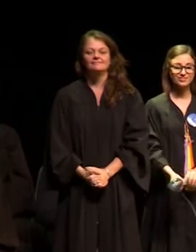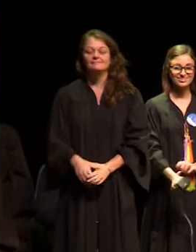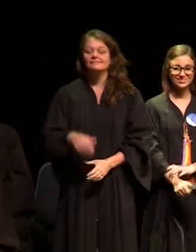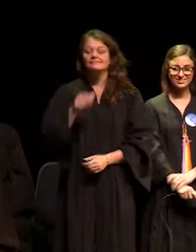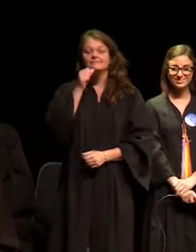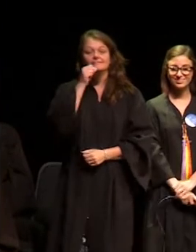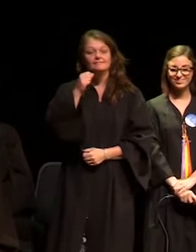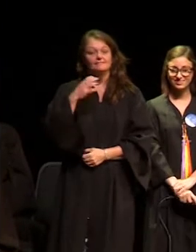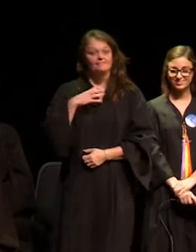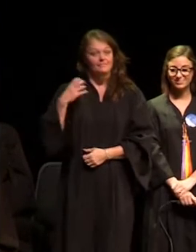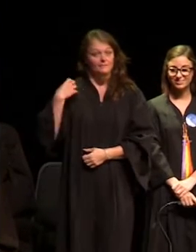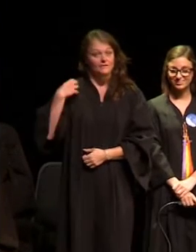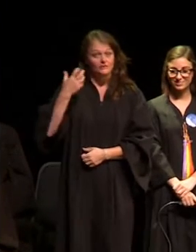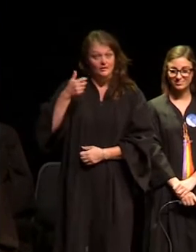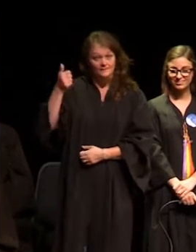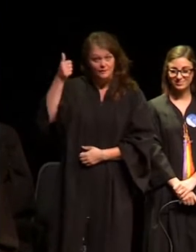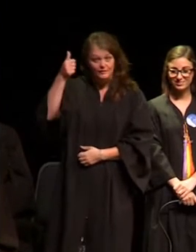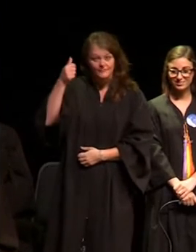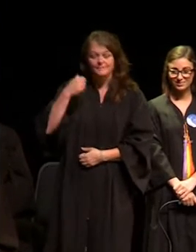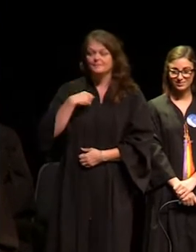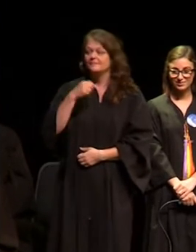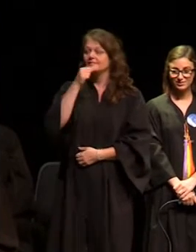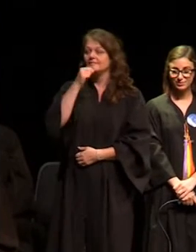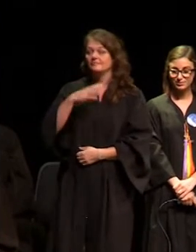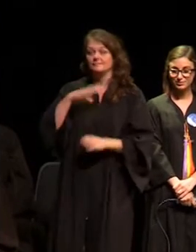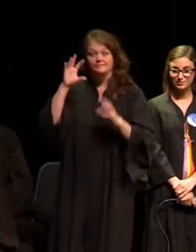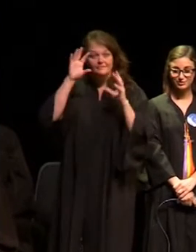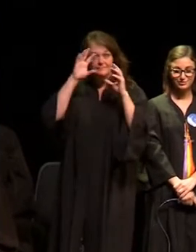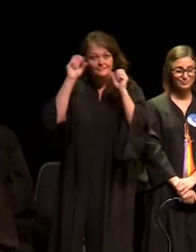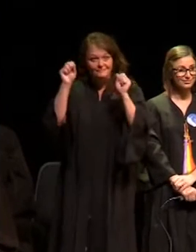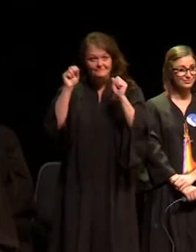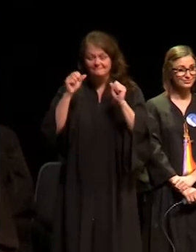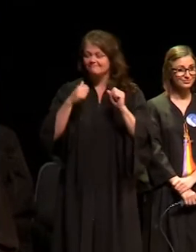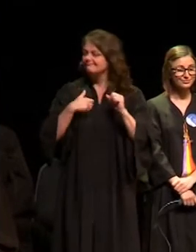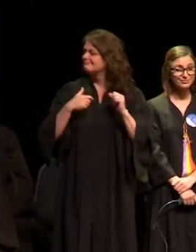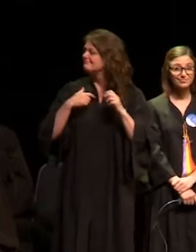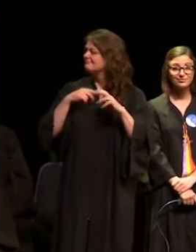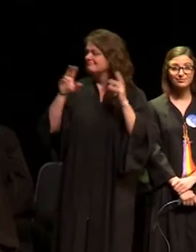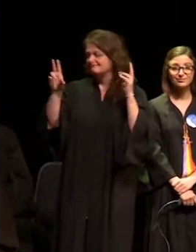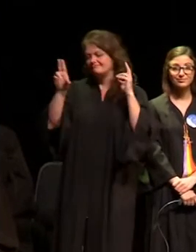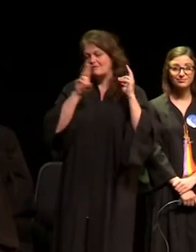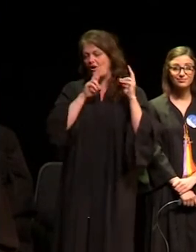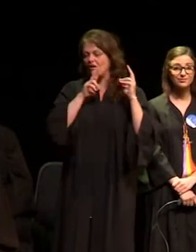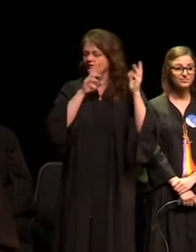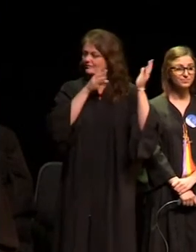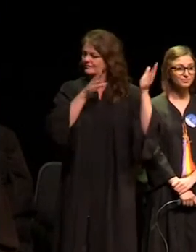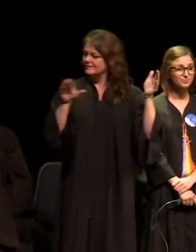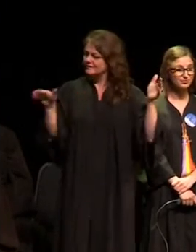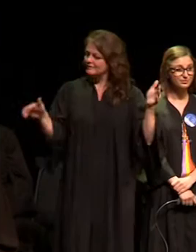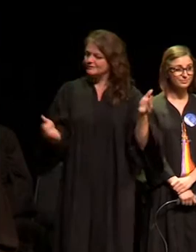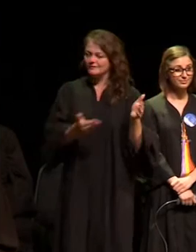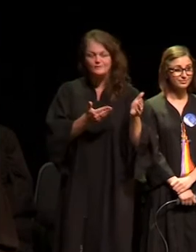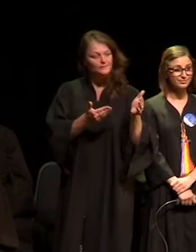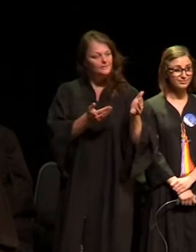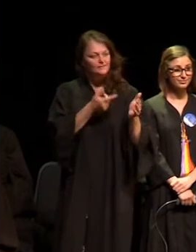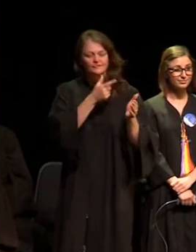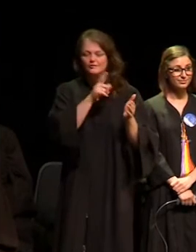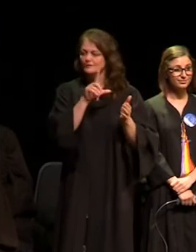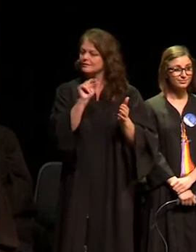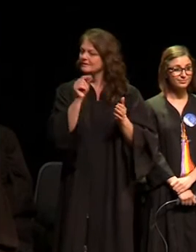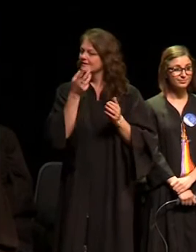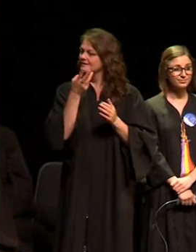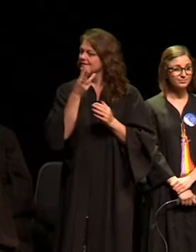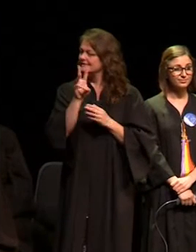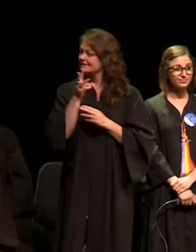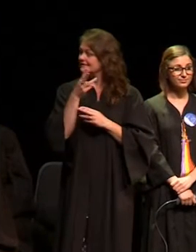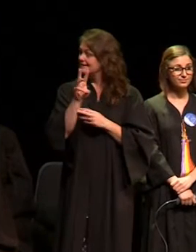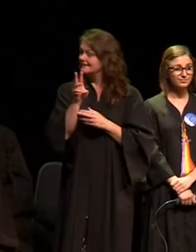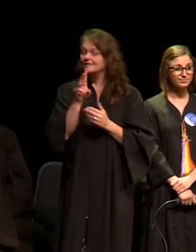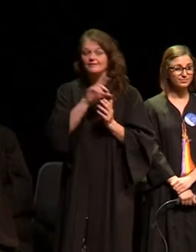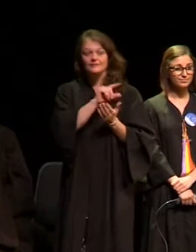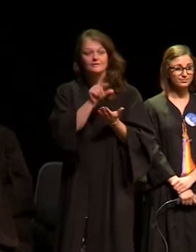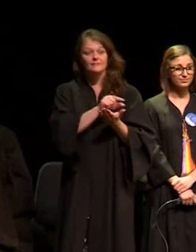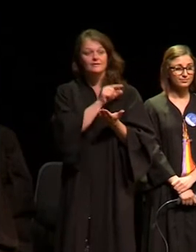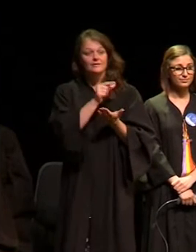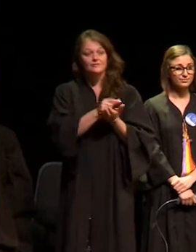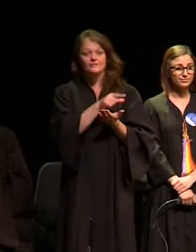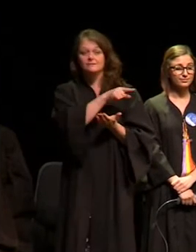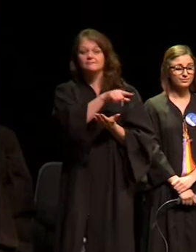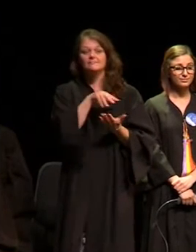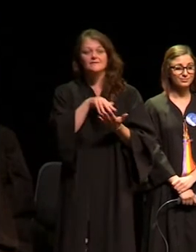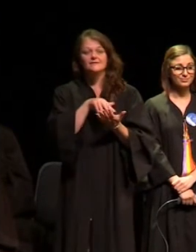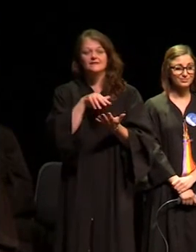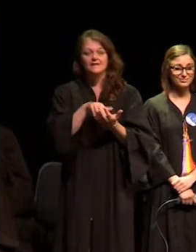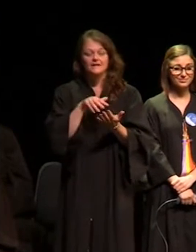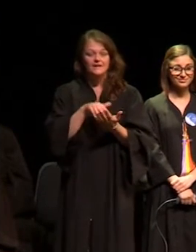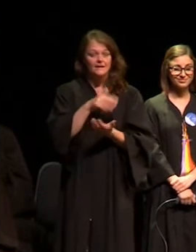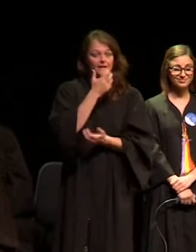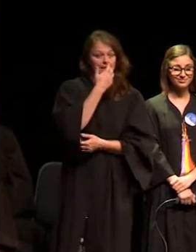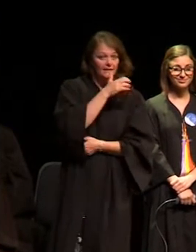Madam Chancellor, Madam President, I have the honor of presenting to you the graduates of 2016 for their credentials from the